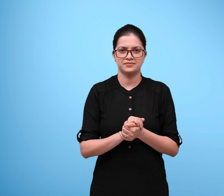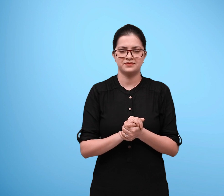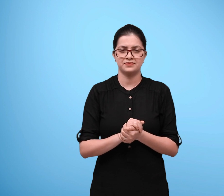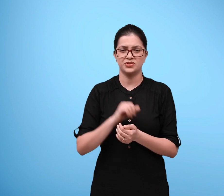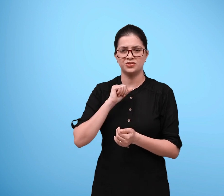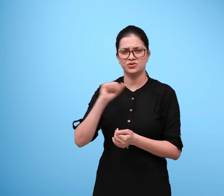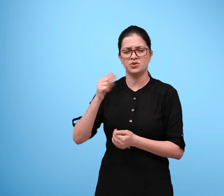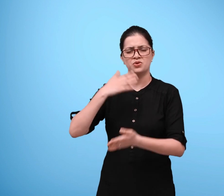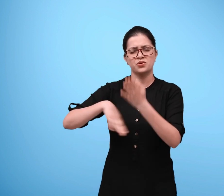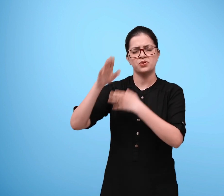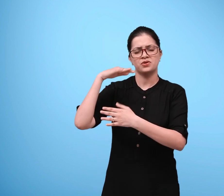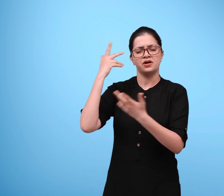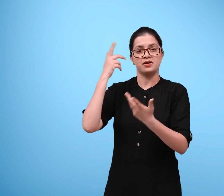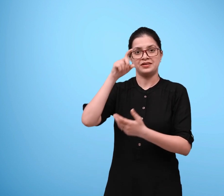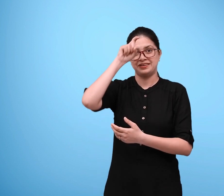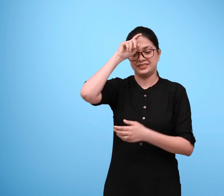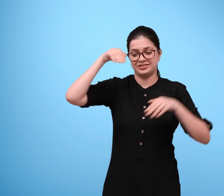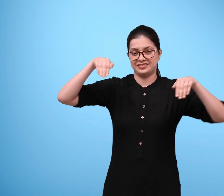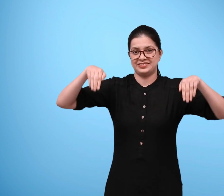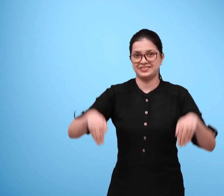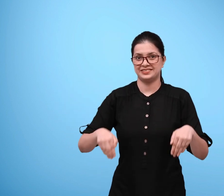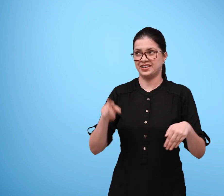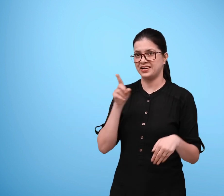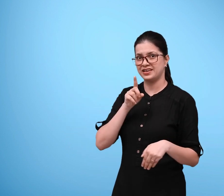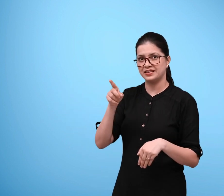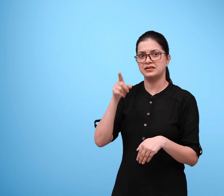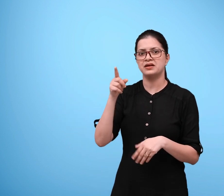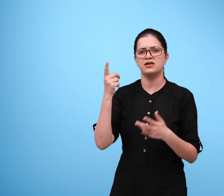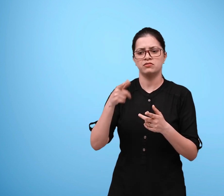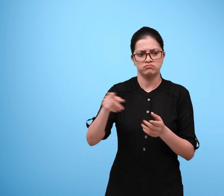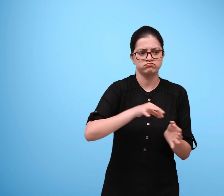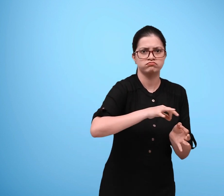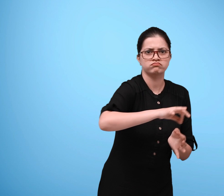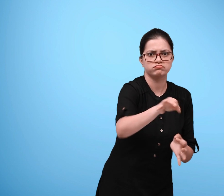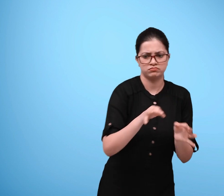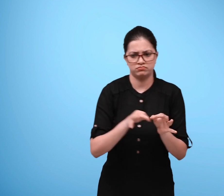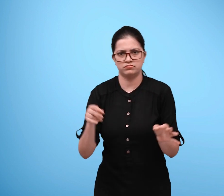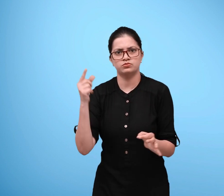A cubit as the length from the elbow to the fingertips was used in ancient Egypt.